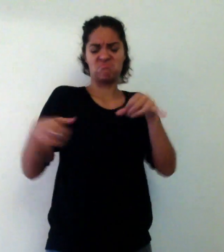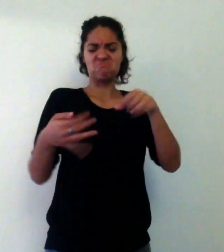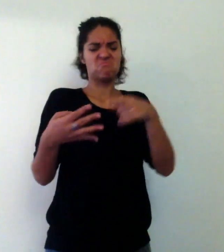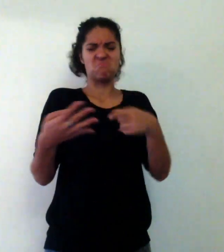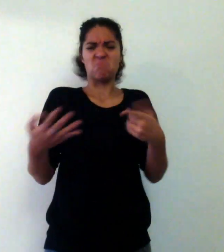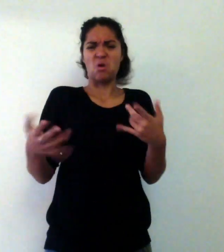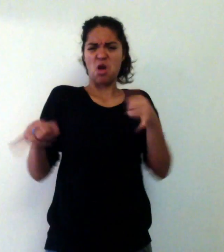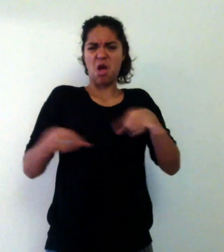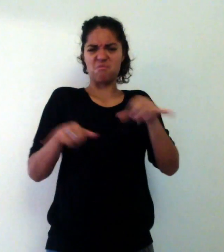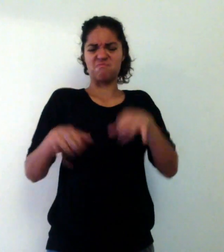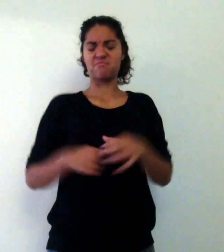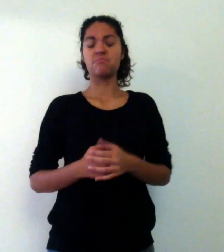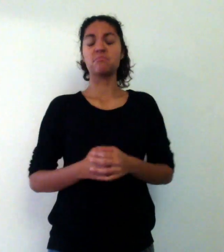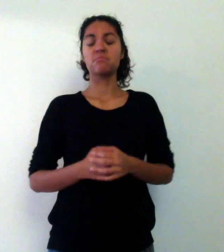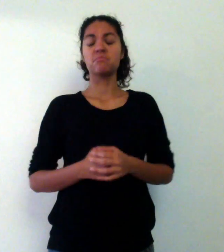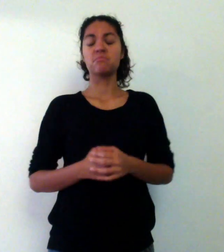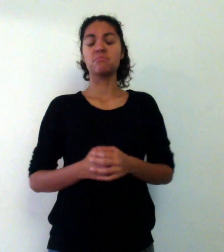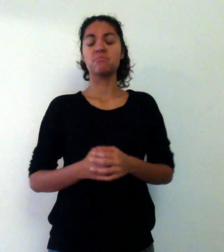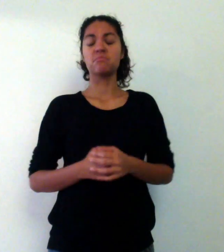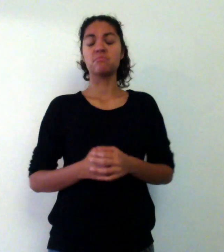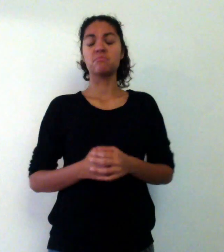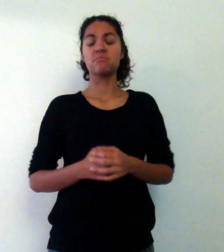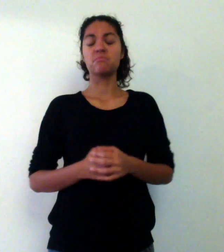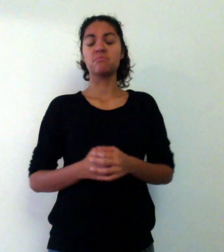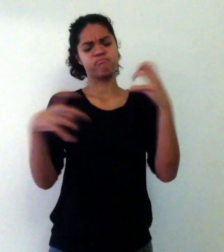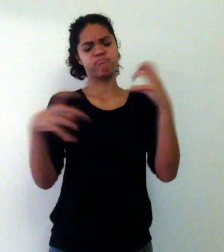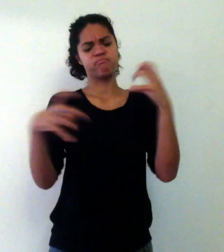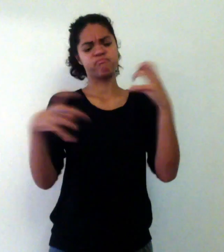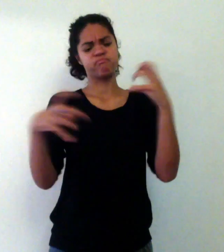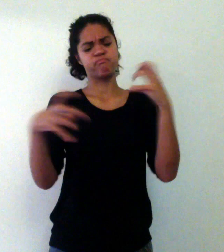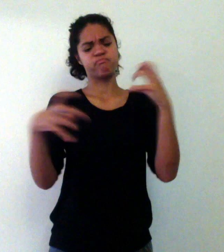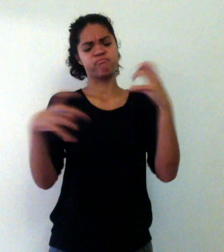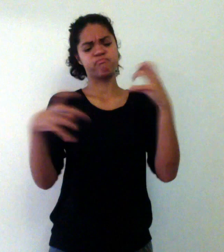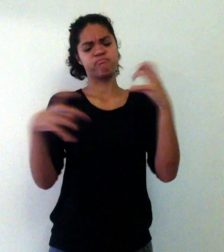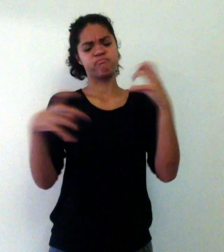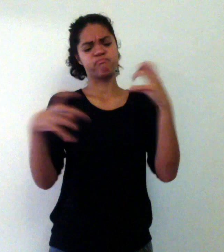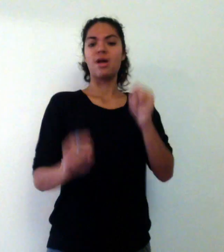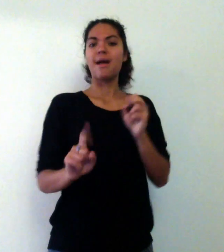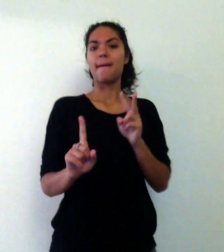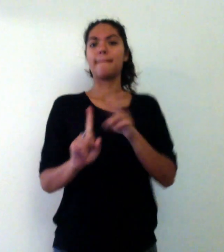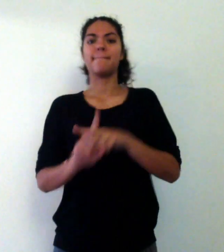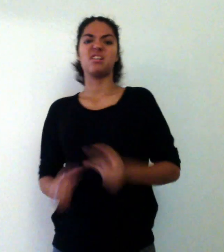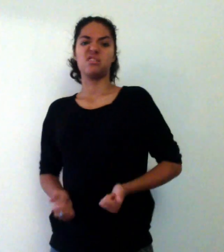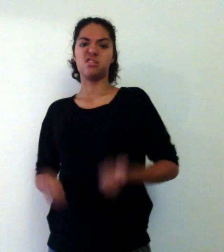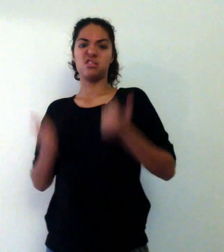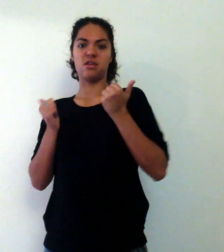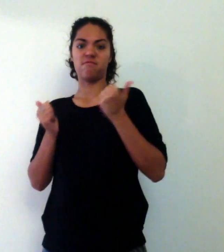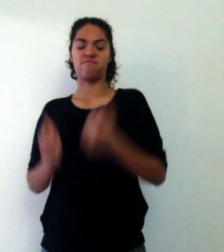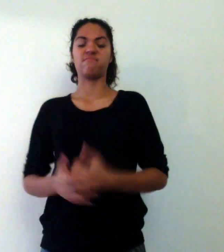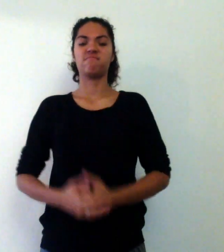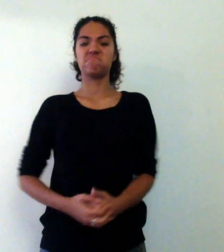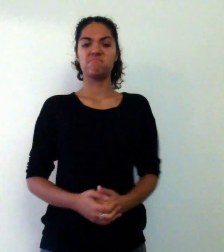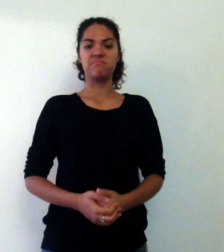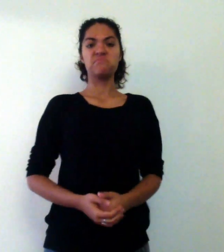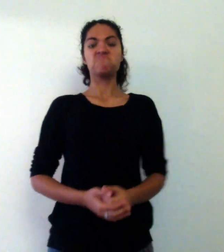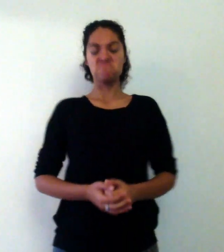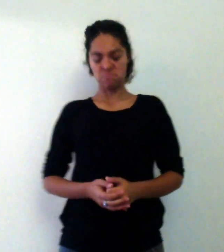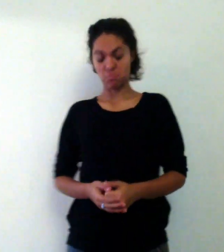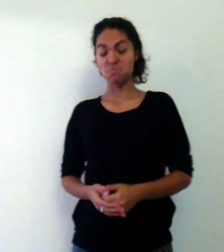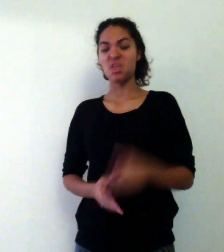it finally filters down into two principal ideas in love. Our high-tech age may have simplified